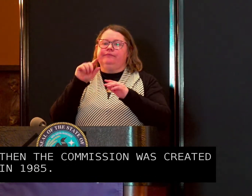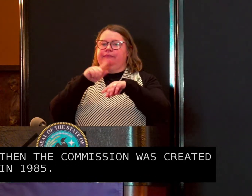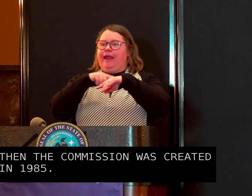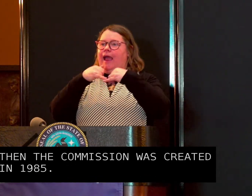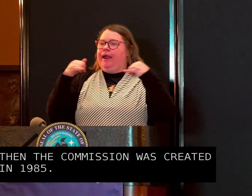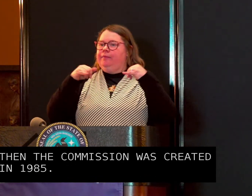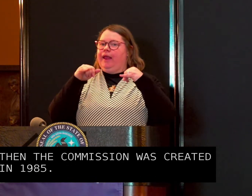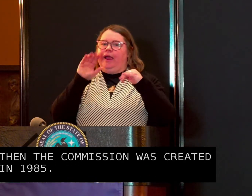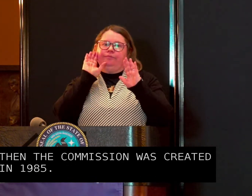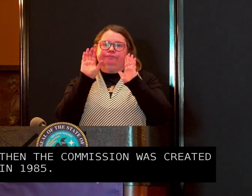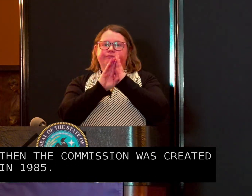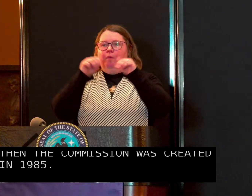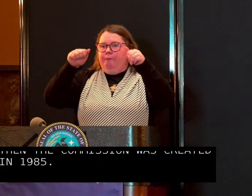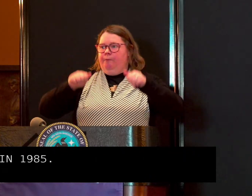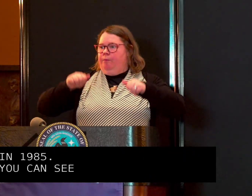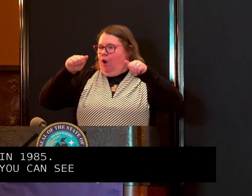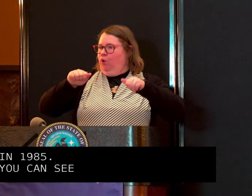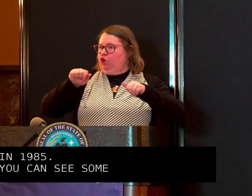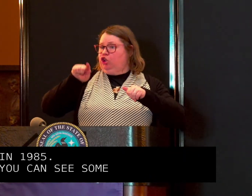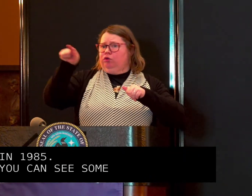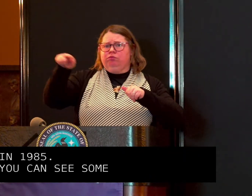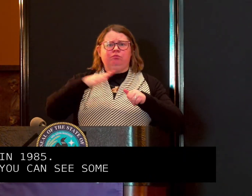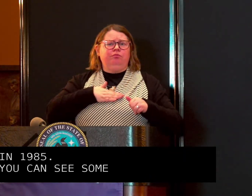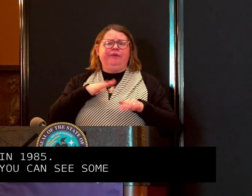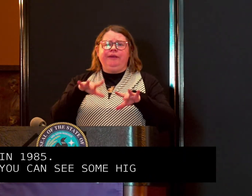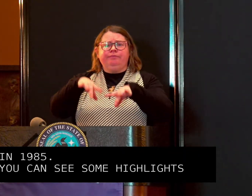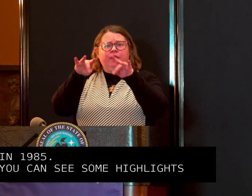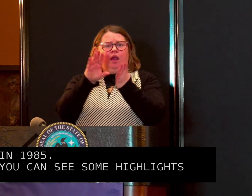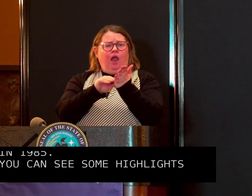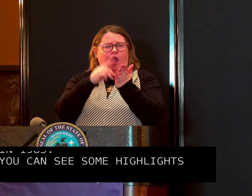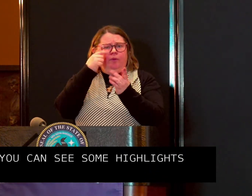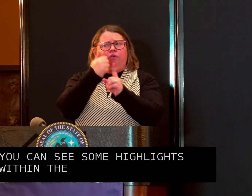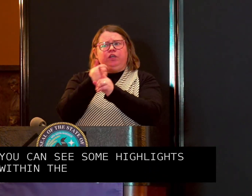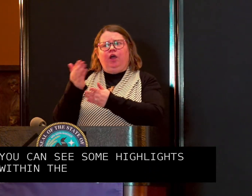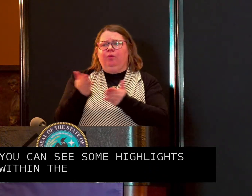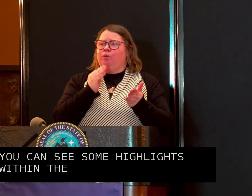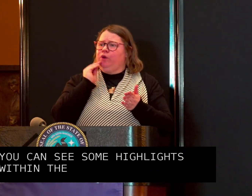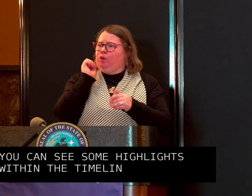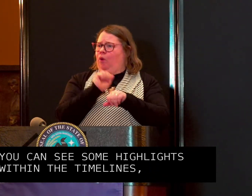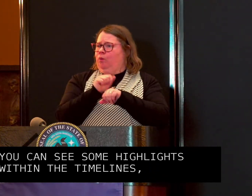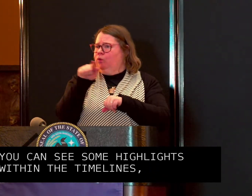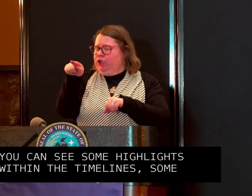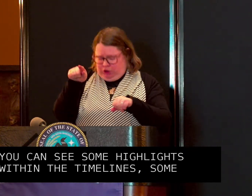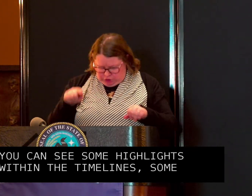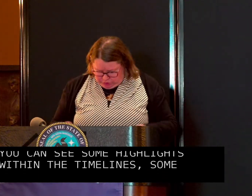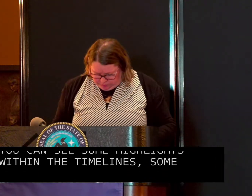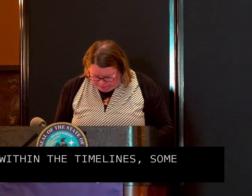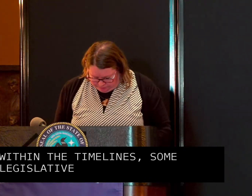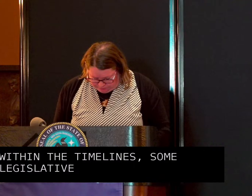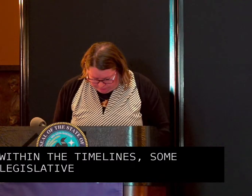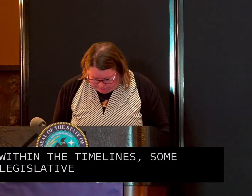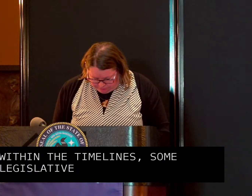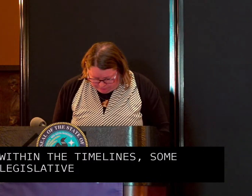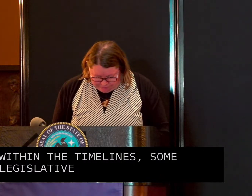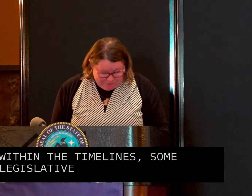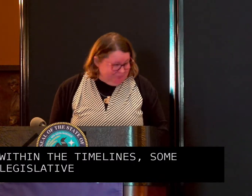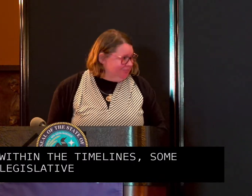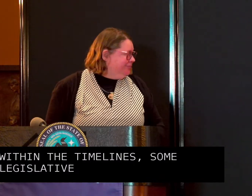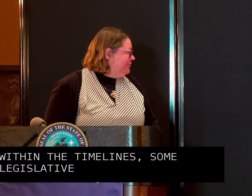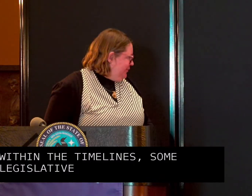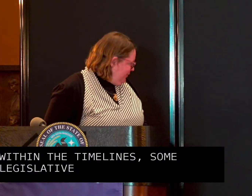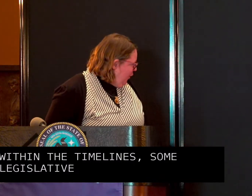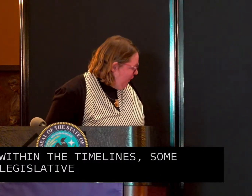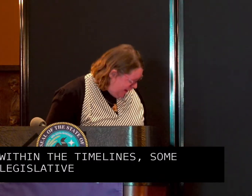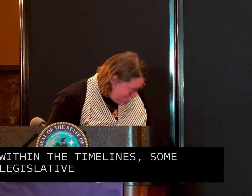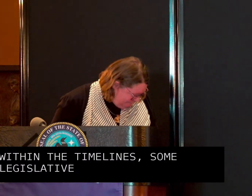You can see some highlights within the timeline, some legislative highlights. So please, also, you can take up